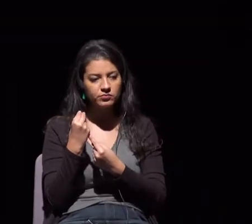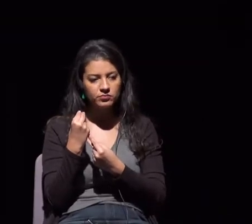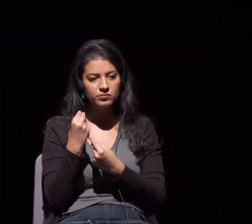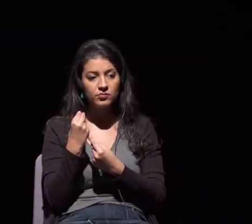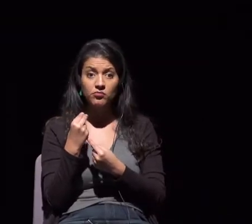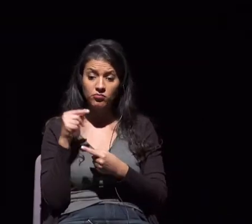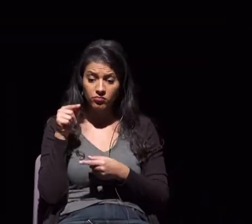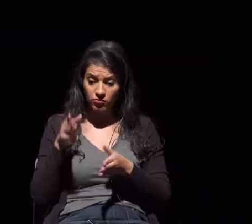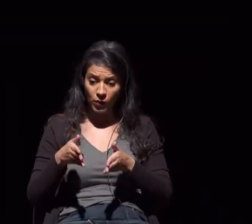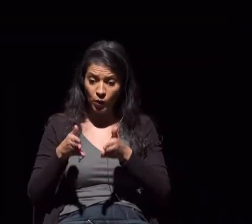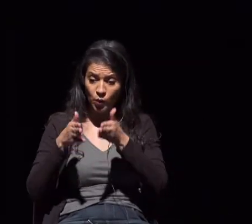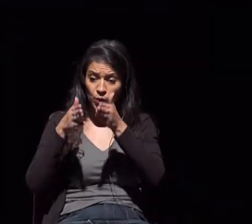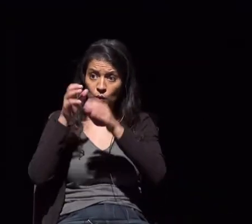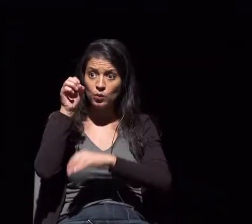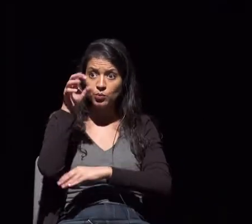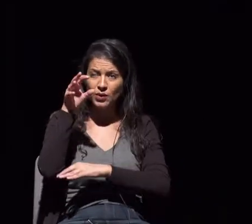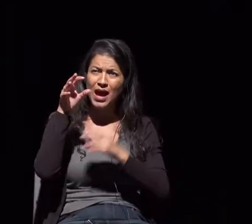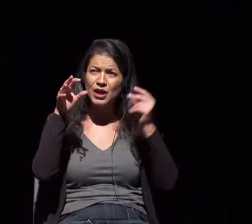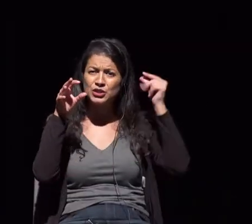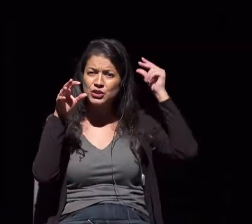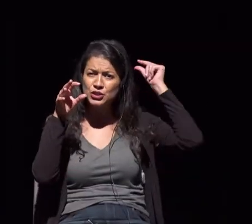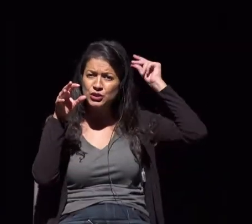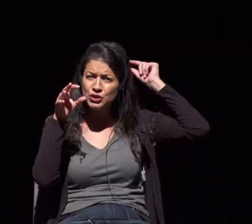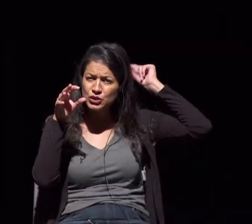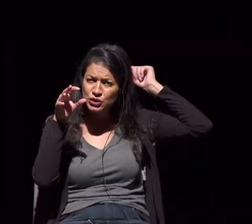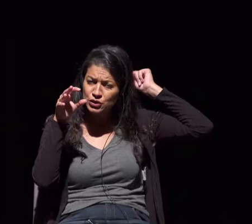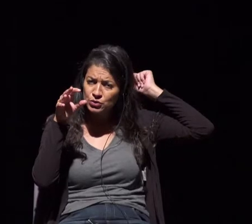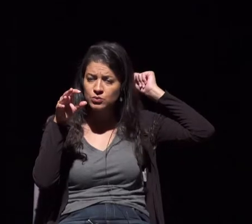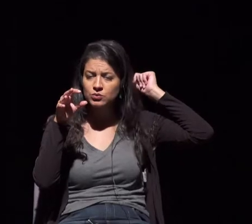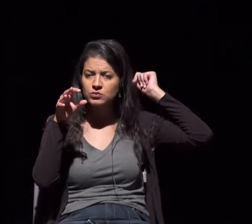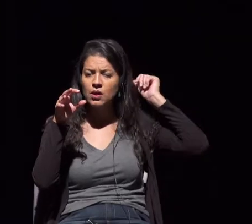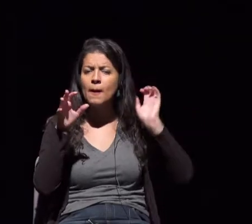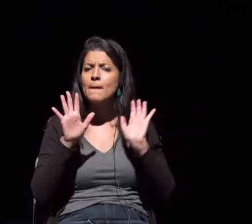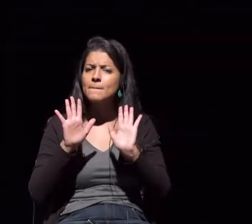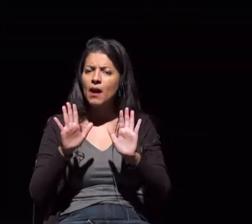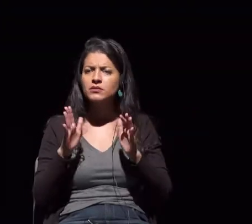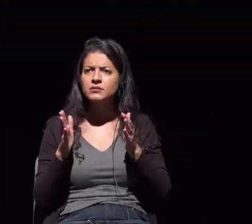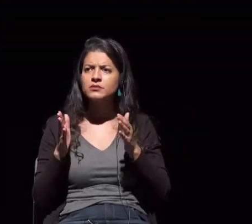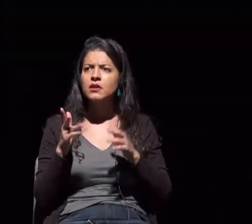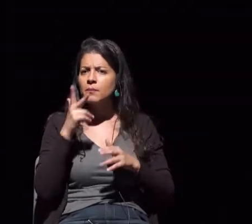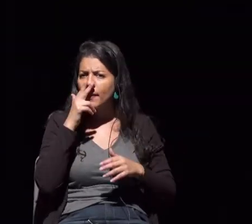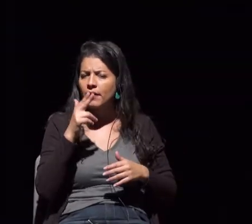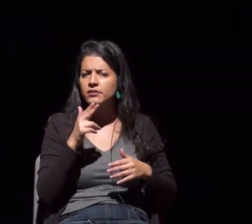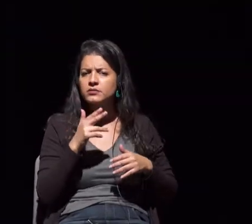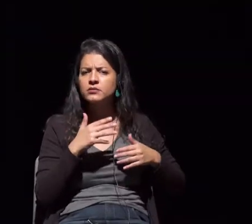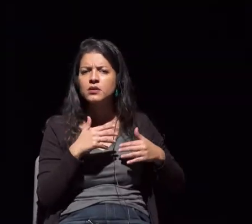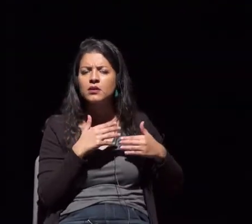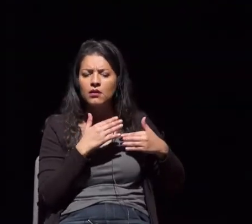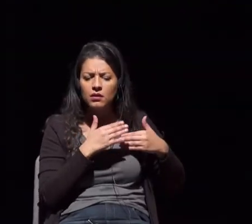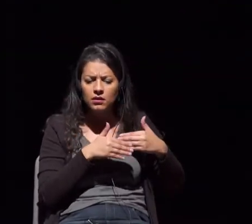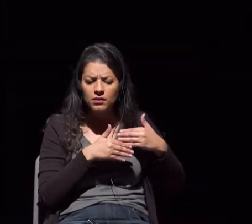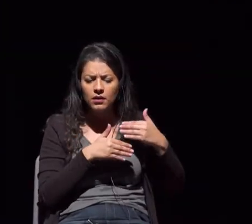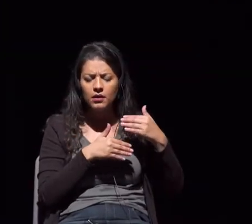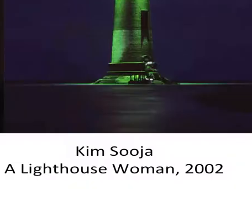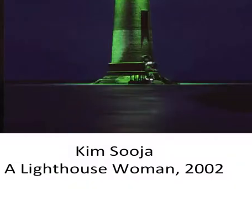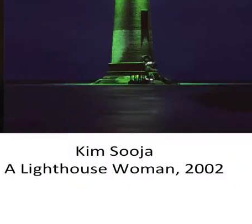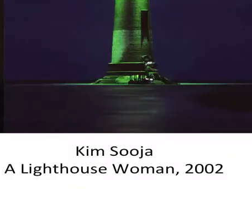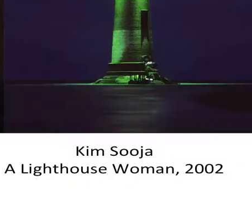what we'd see is that over time it would be like a breathe, that it every, I don't know, I think it was